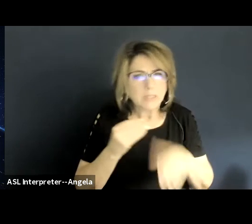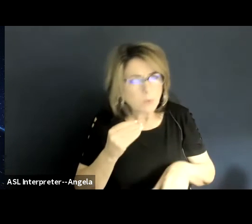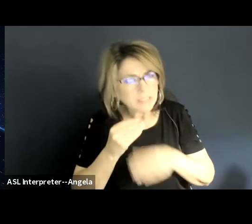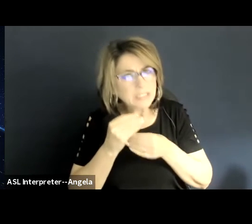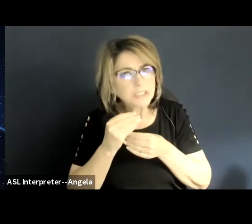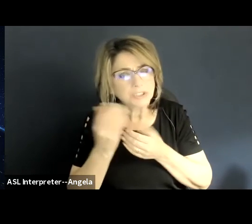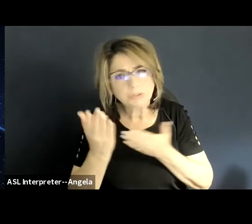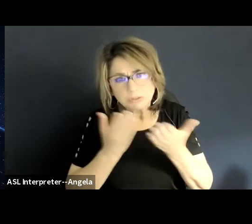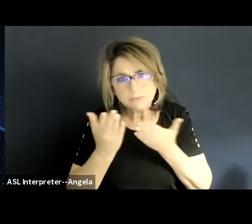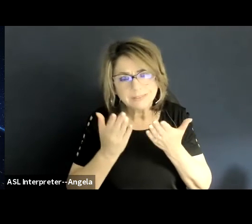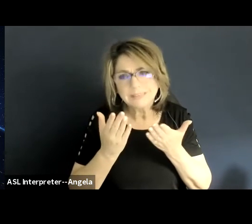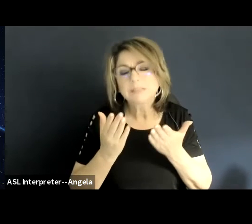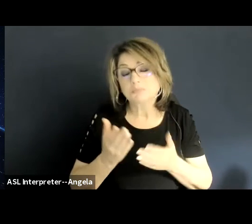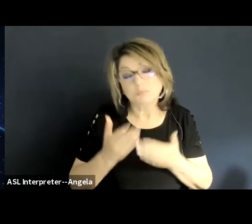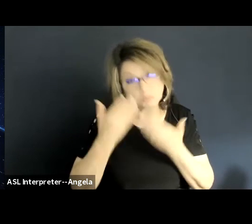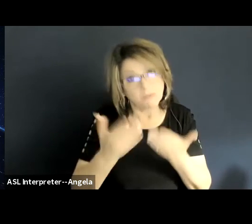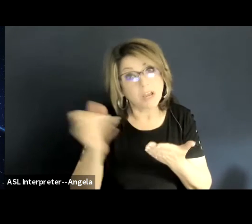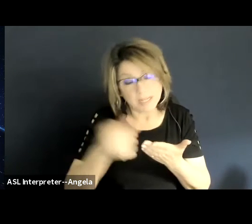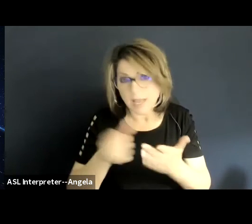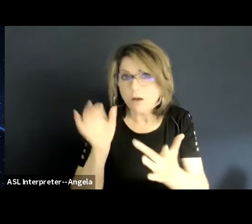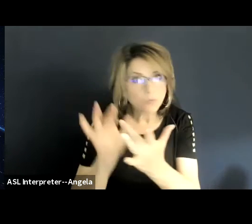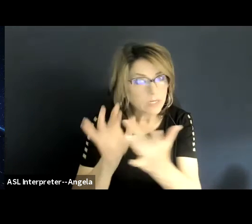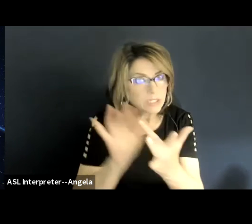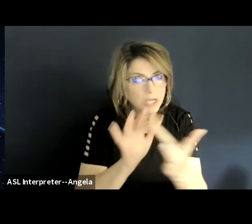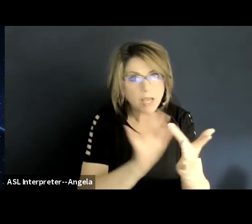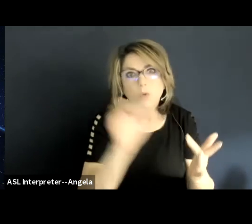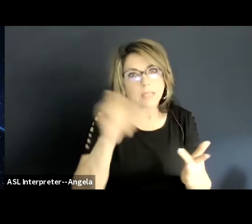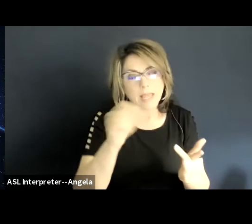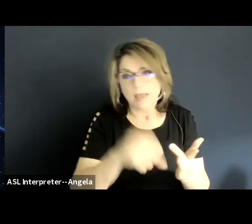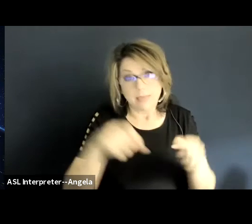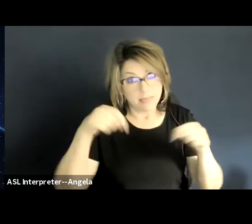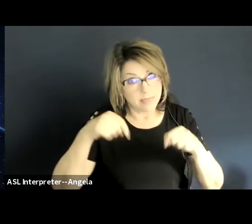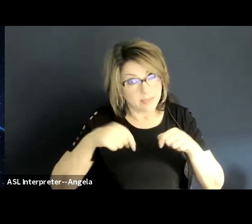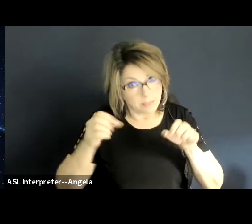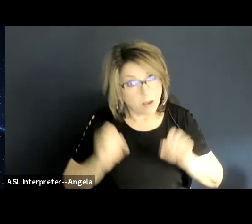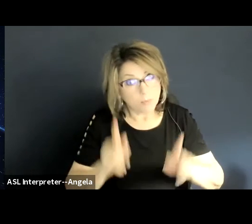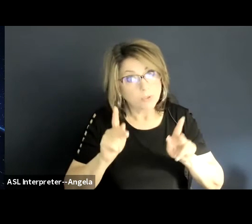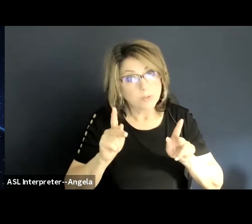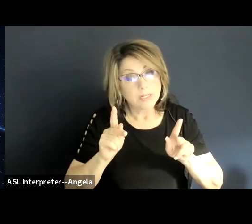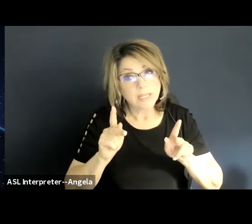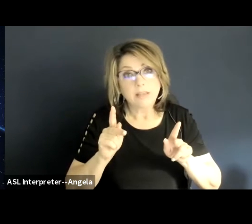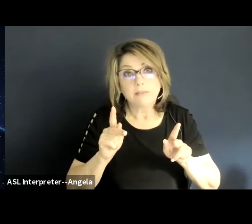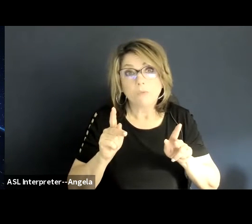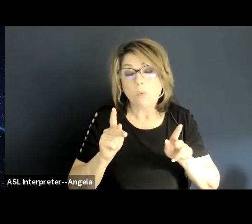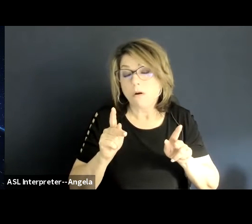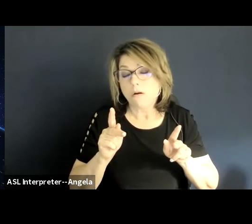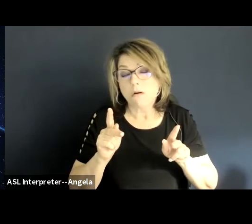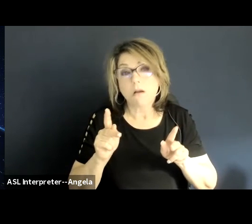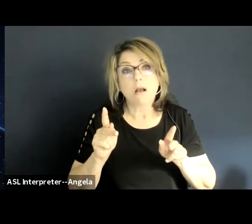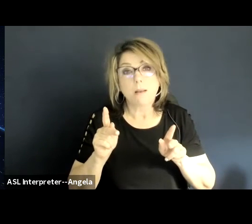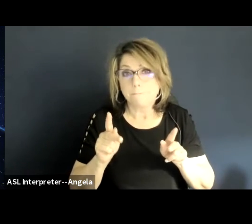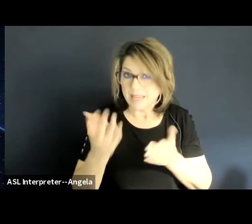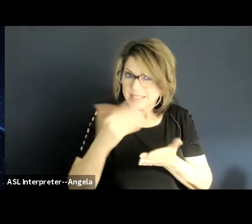are also going to be provided. So reach out. This is an opportunity for a